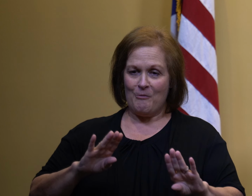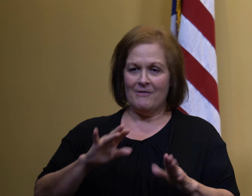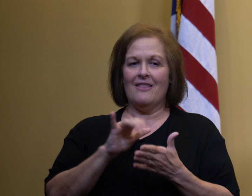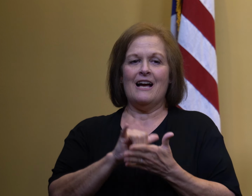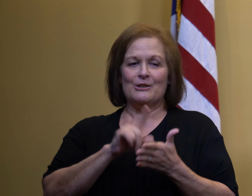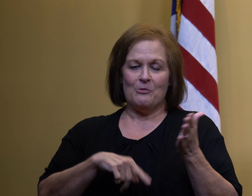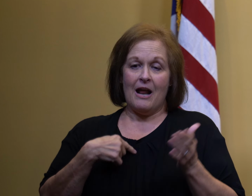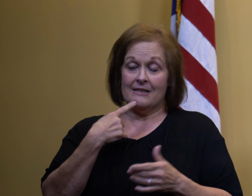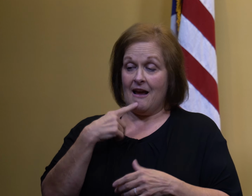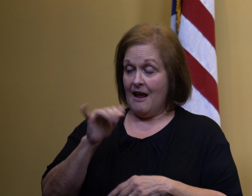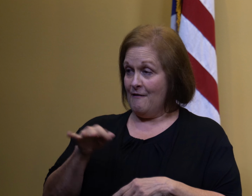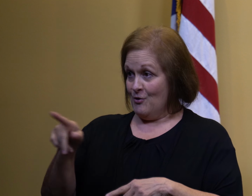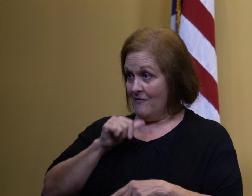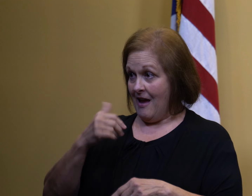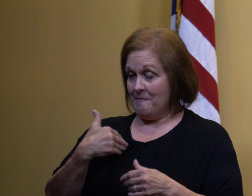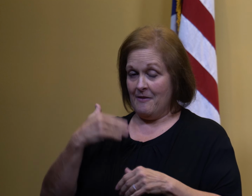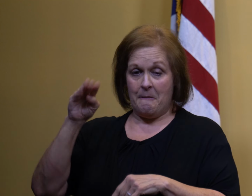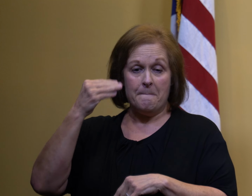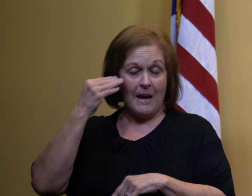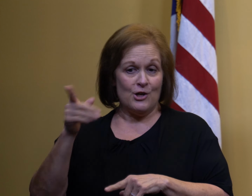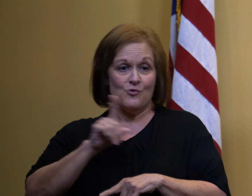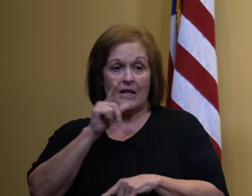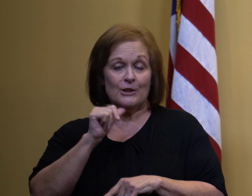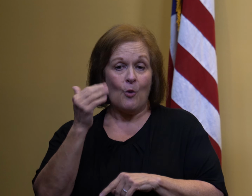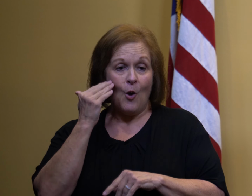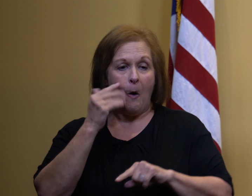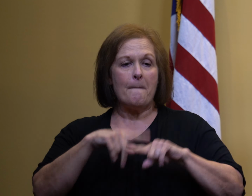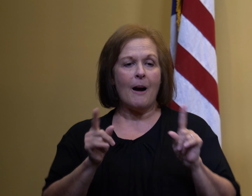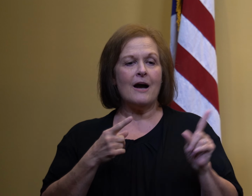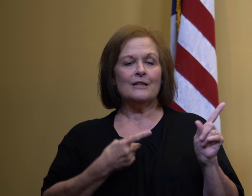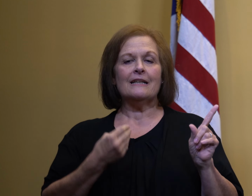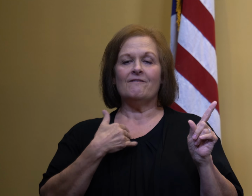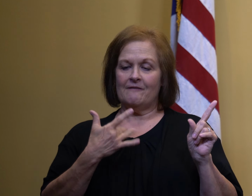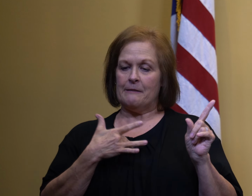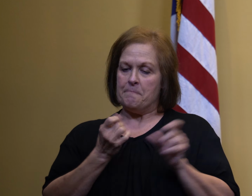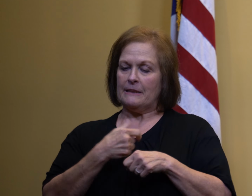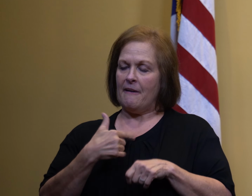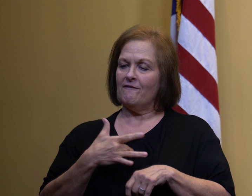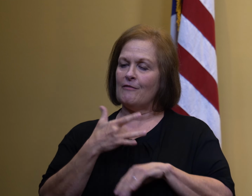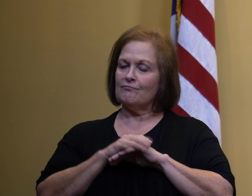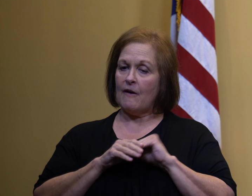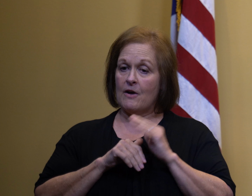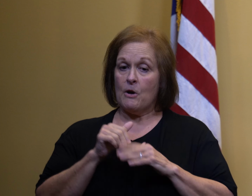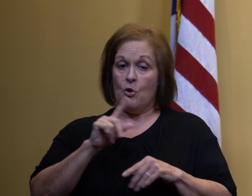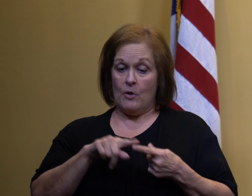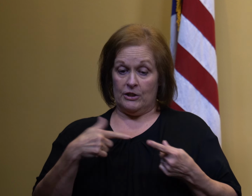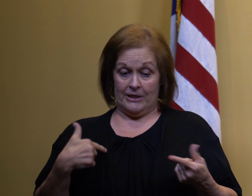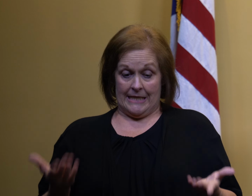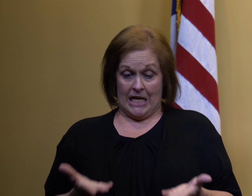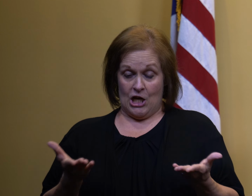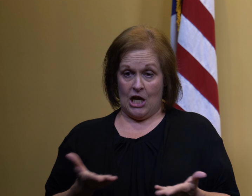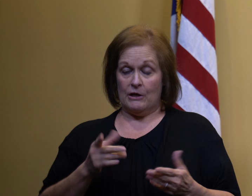explain. And that's when I say, if you haven't been a mayor, you really don't know. But she gives me a calm. And when she's here, it's